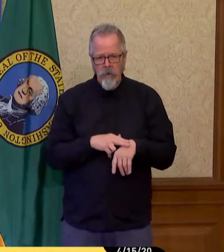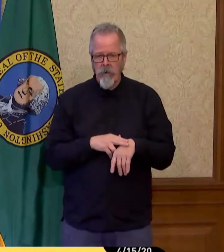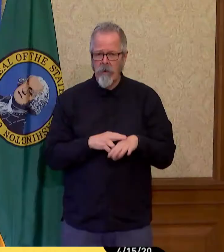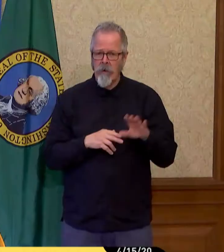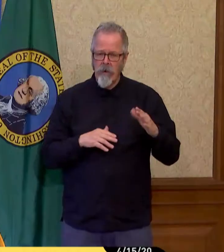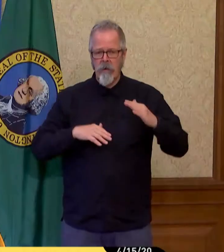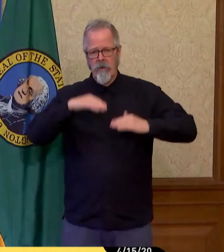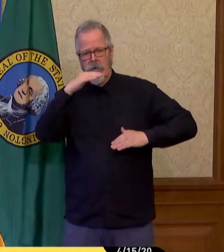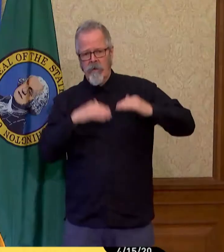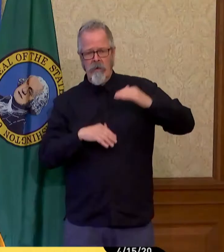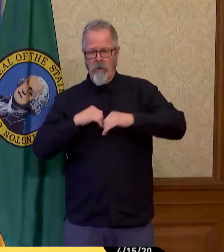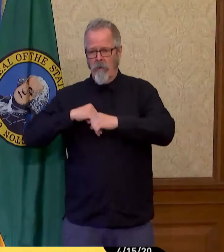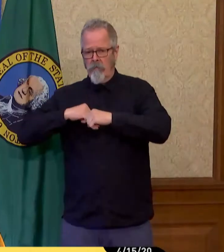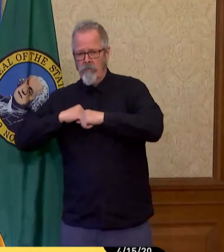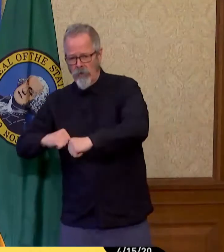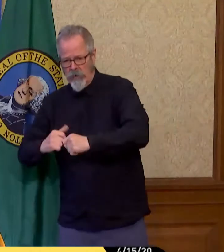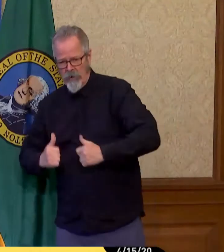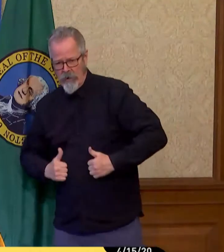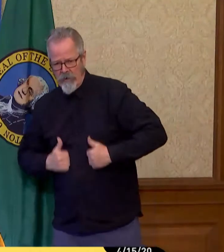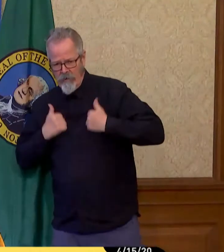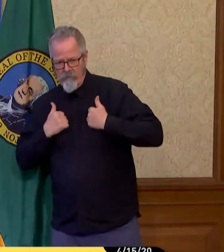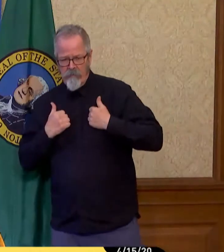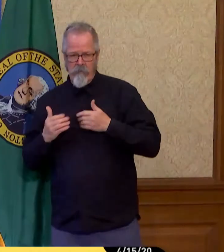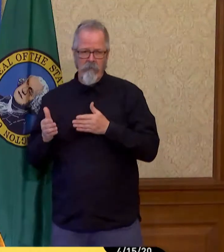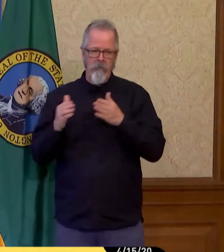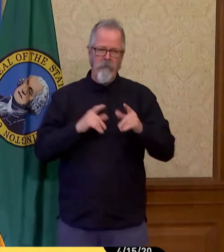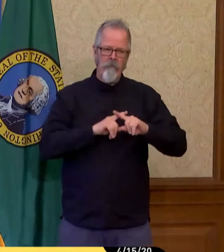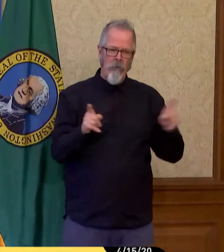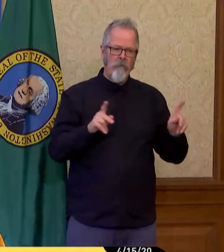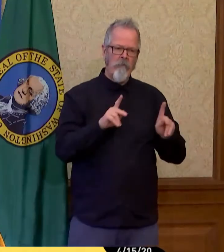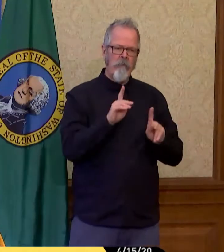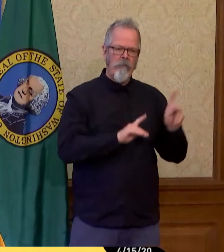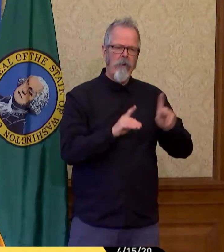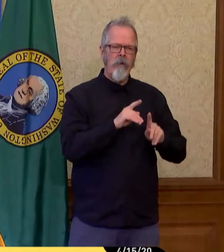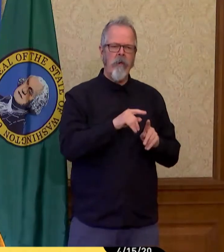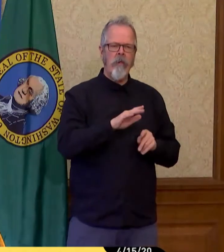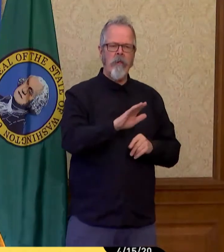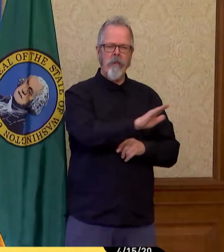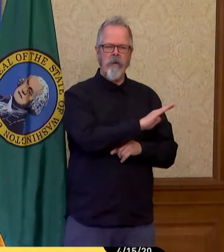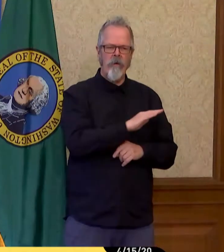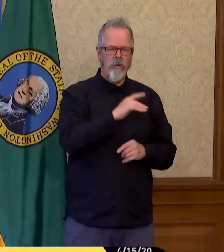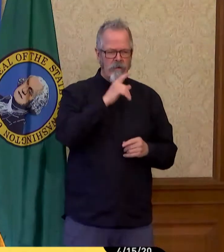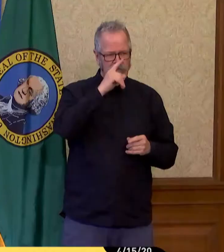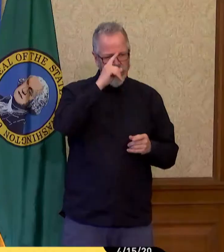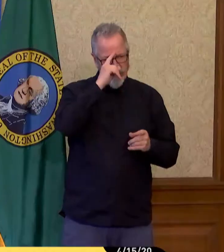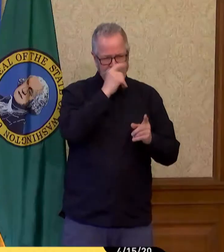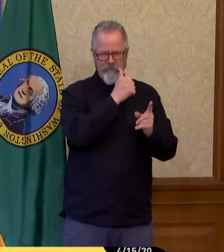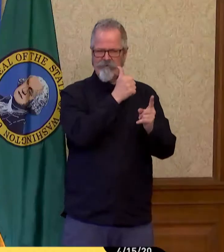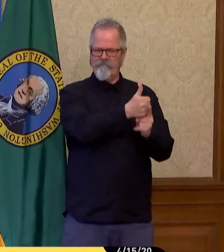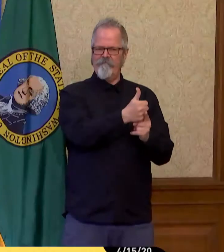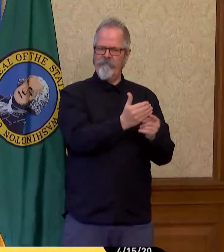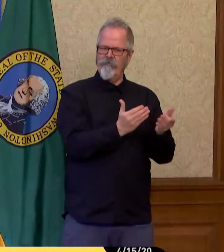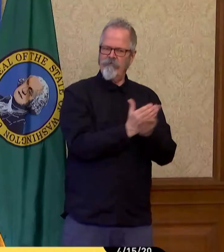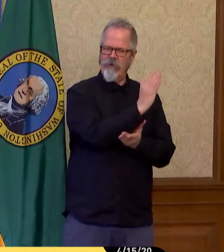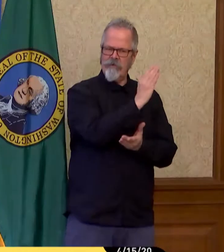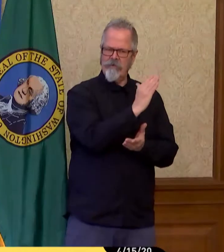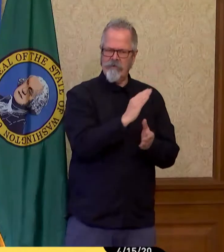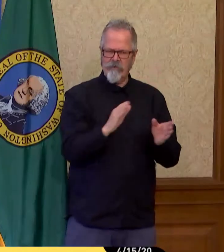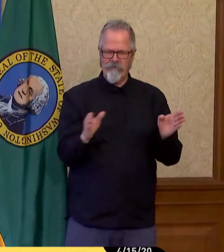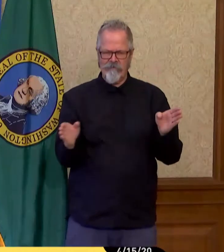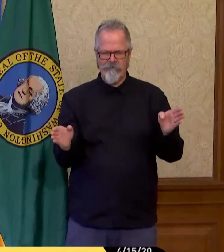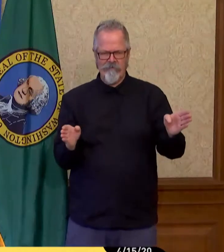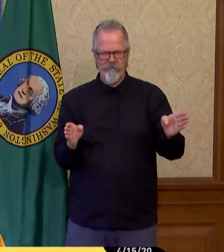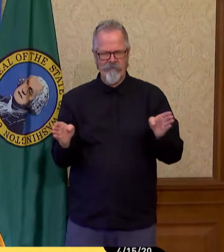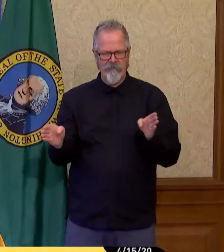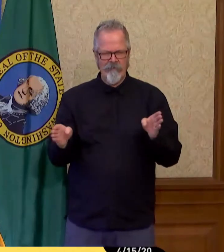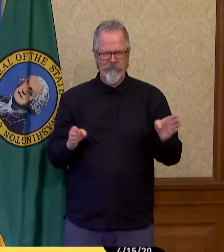you think that balance is? Well, in answer to your first question, of course we're concerned. Anyone who walks out of a correctional